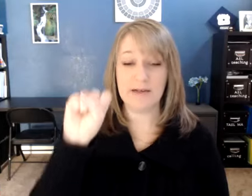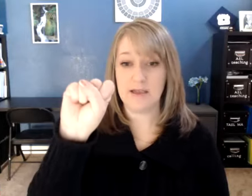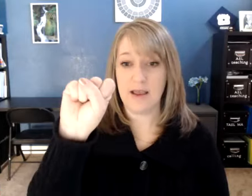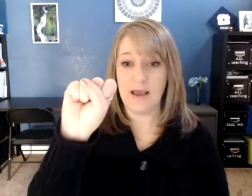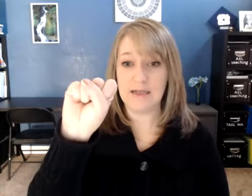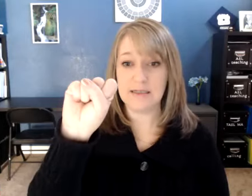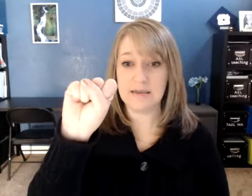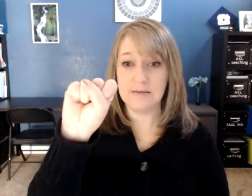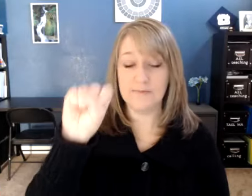front. S.